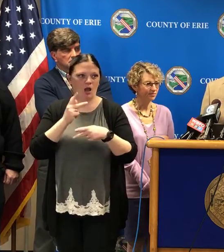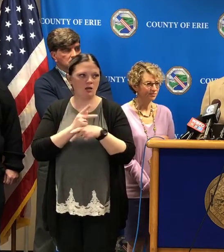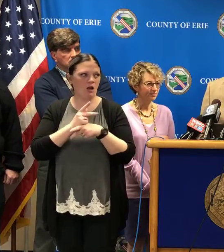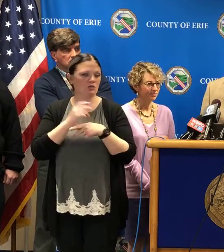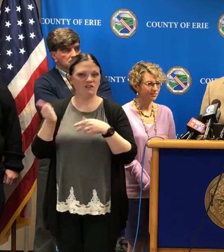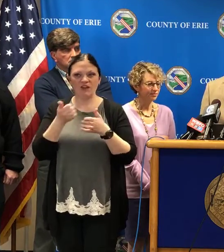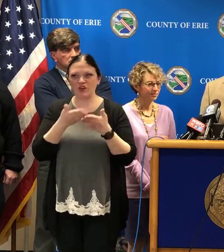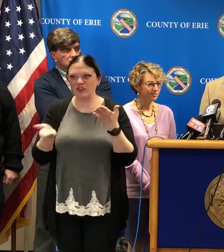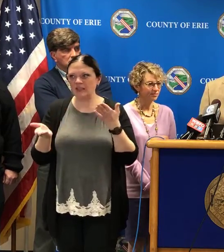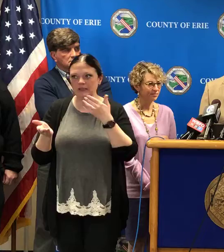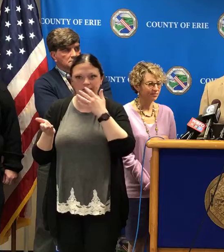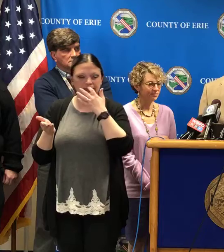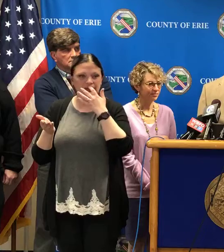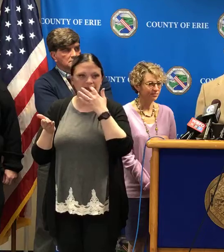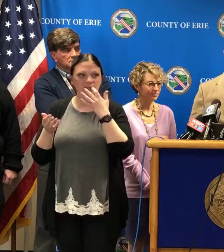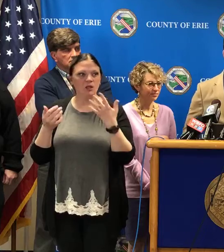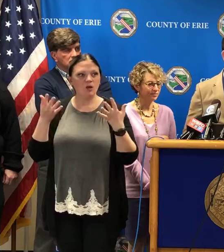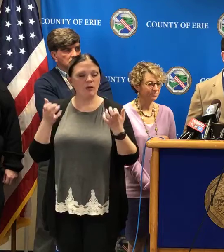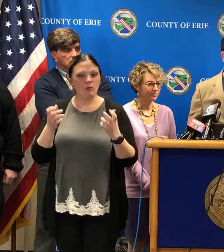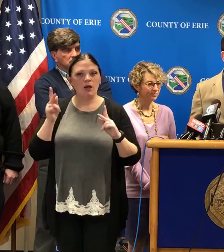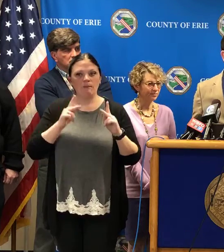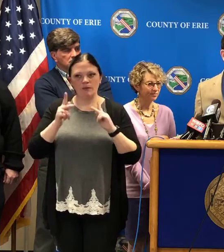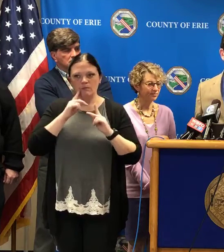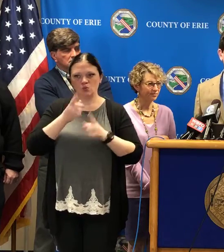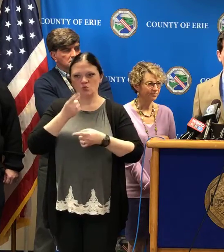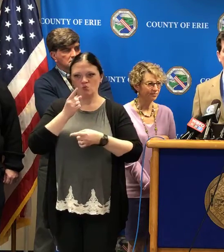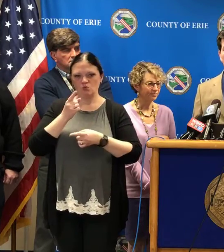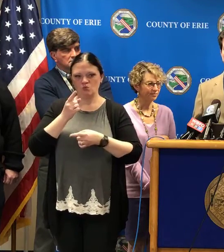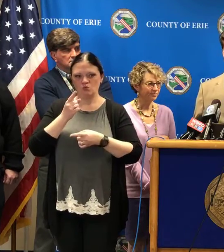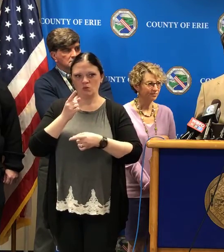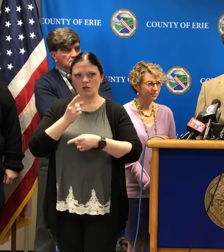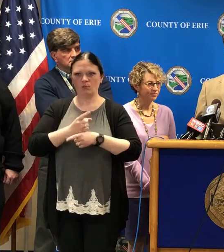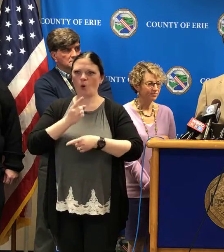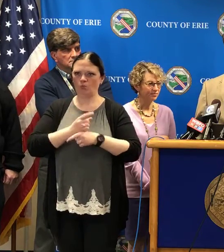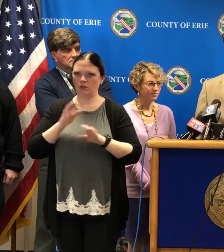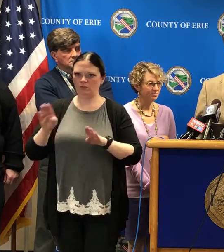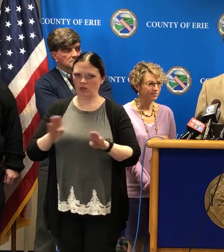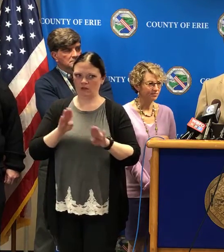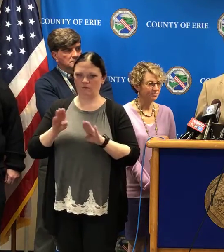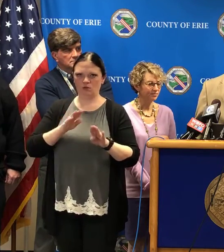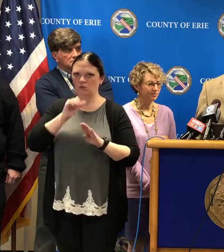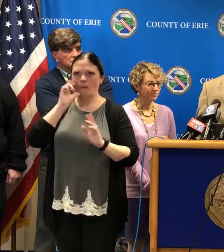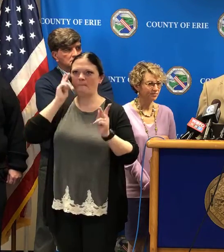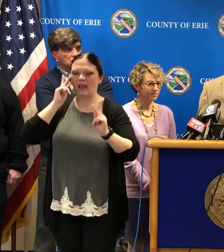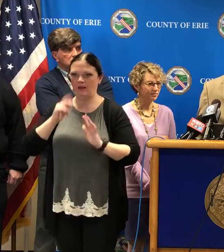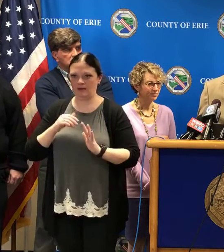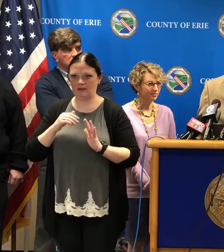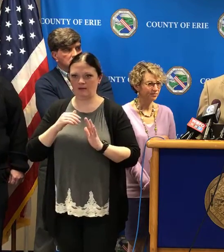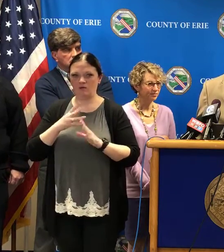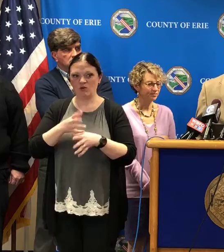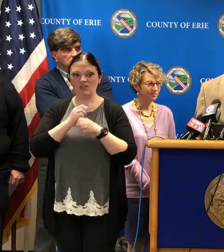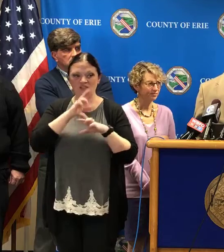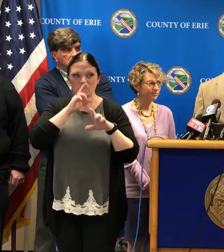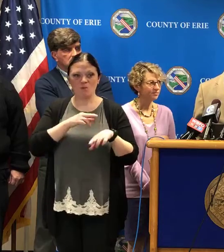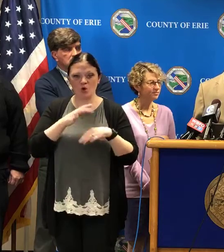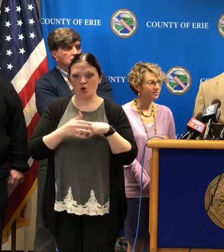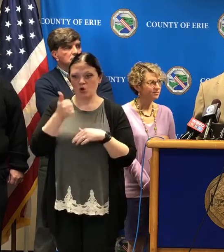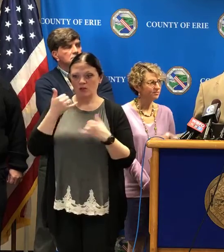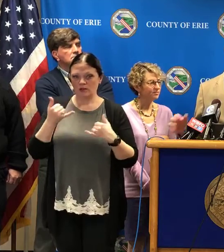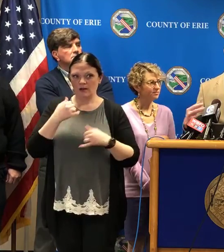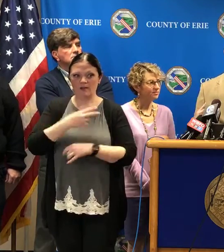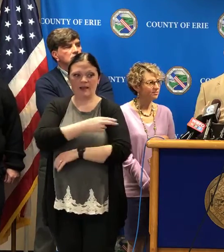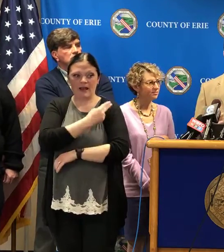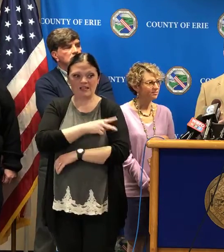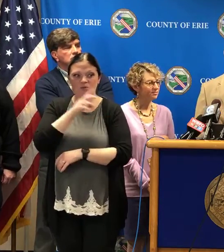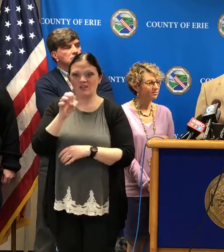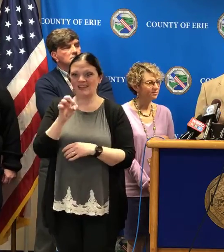other goods. We want people to act appropriately, not panic. We received reports earlier today that while hospital